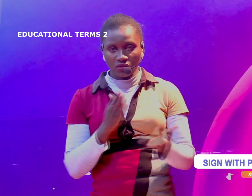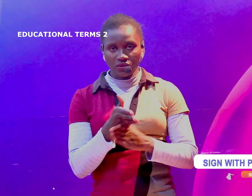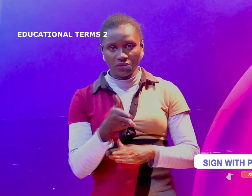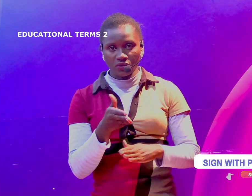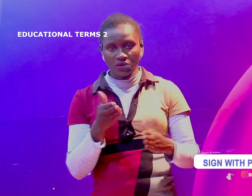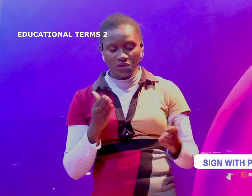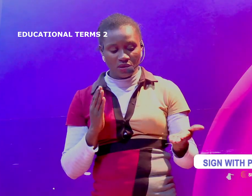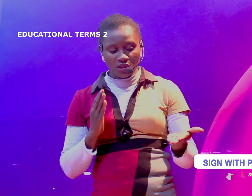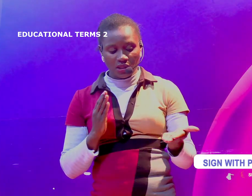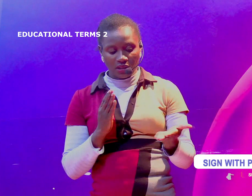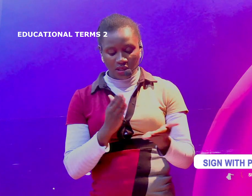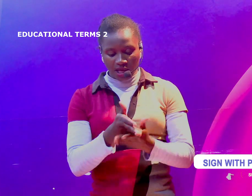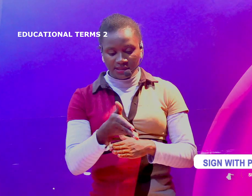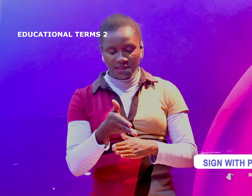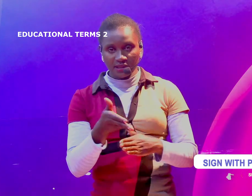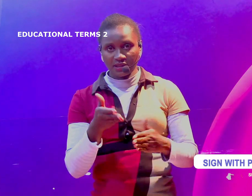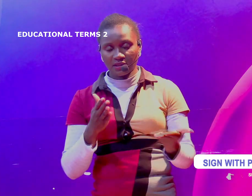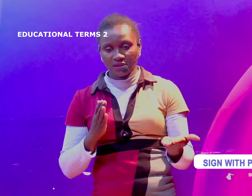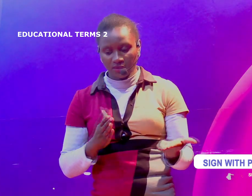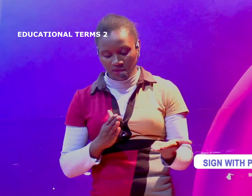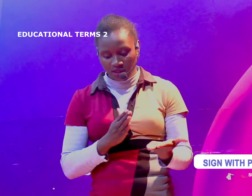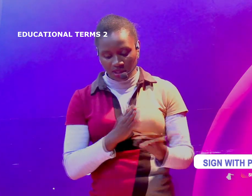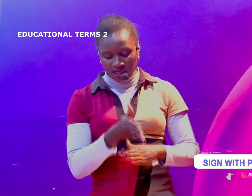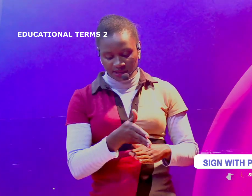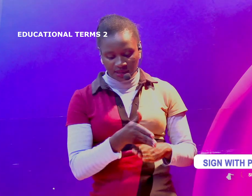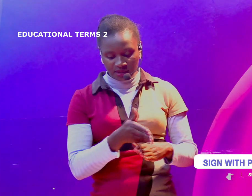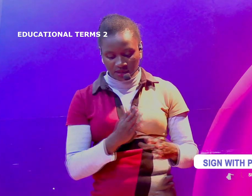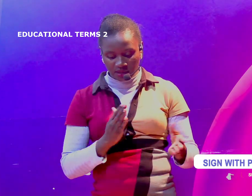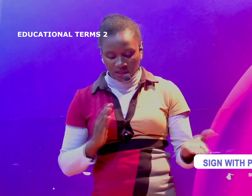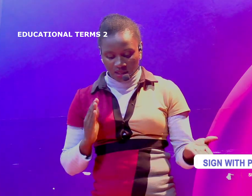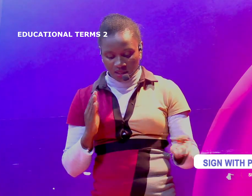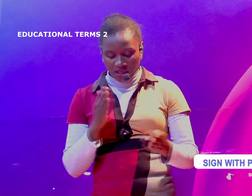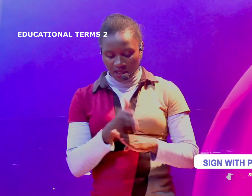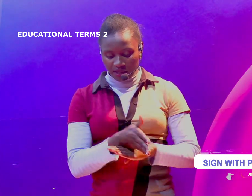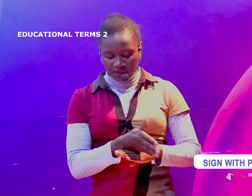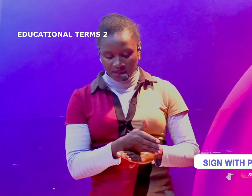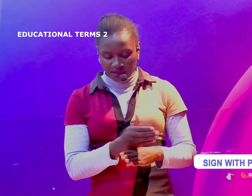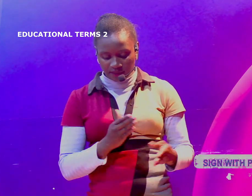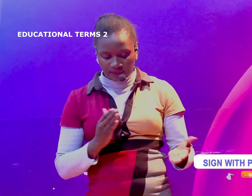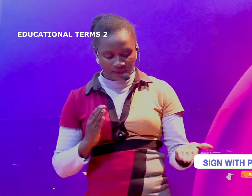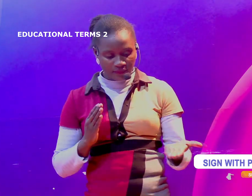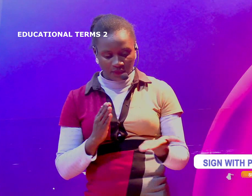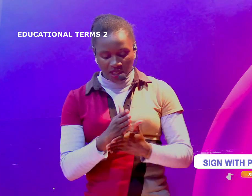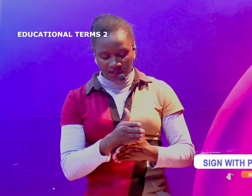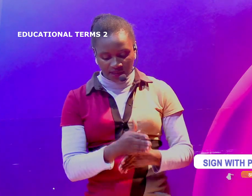through, access, access, access, access. And